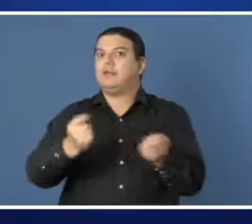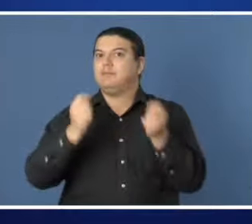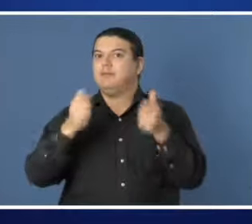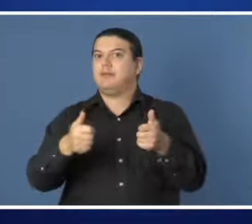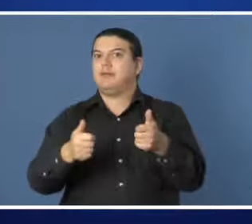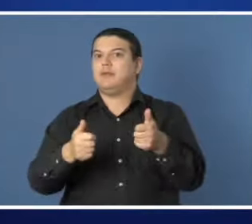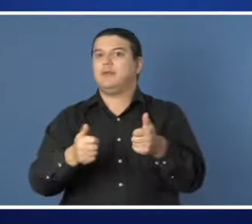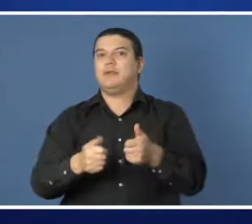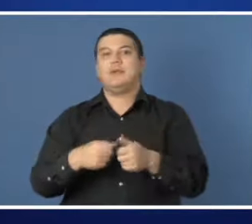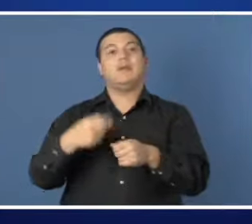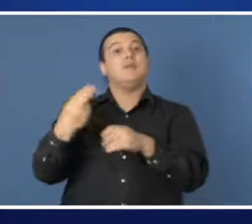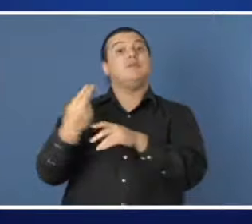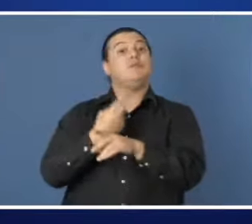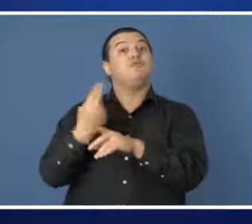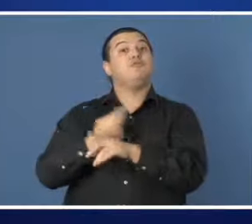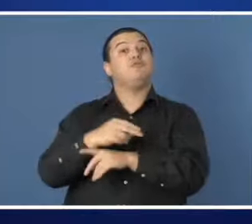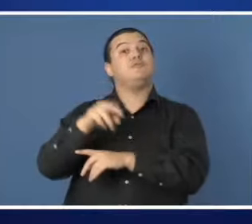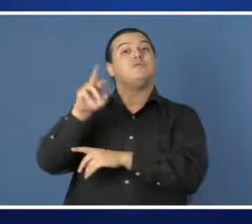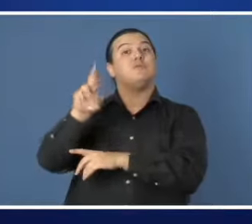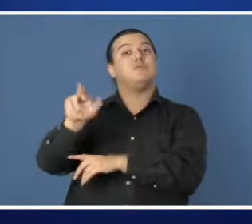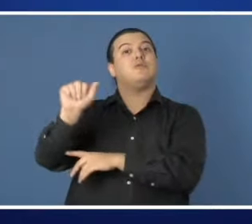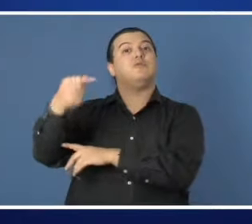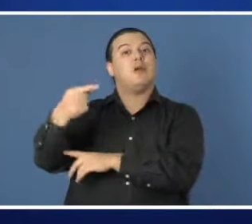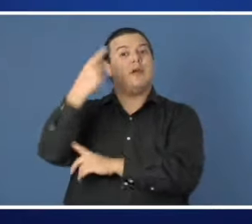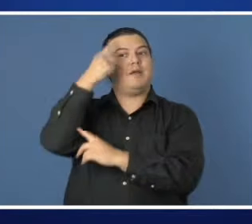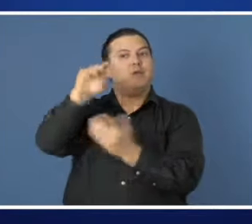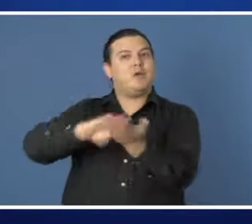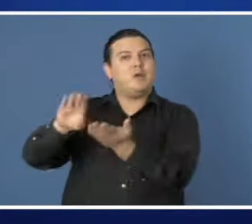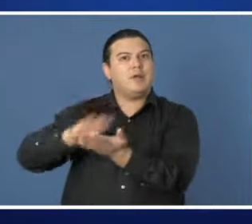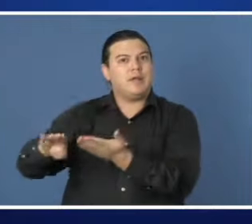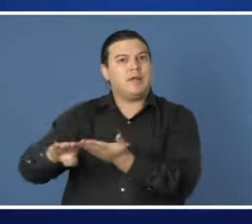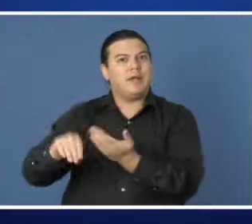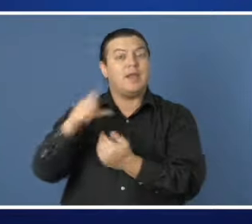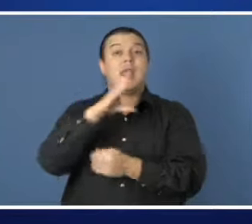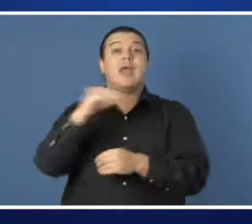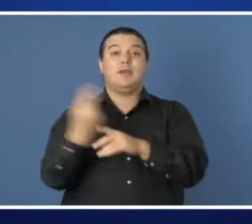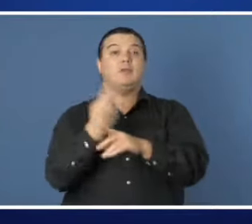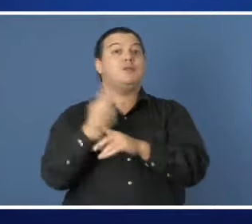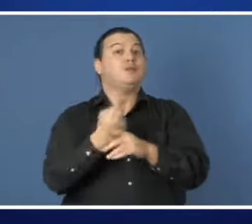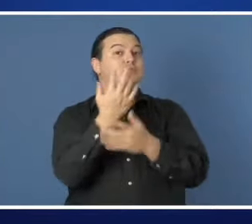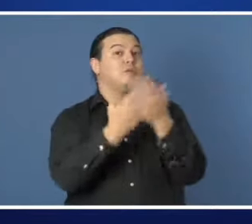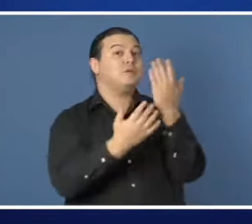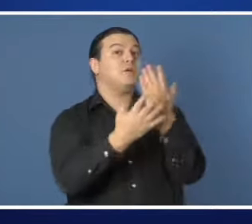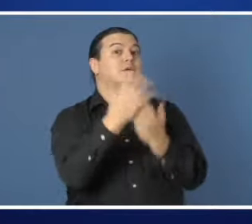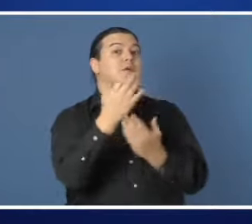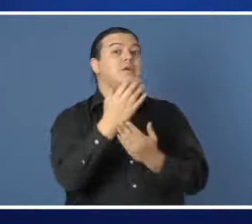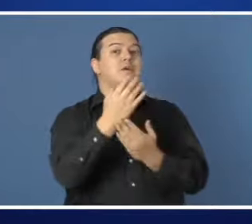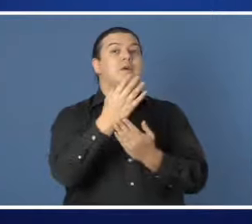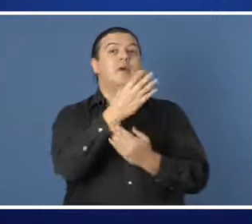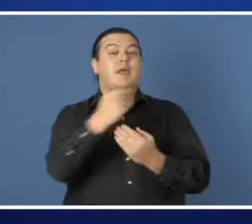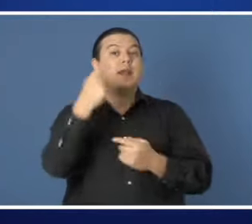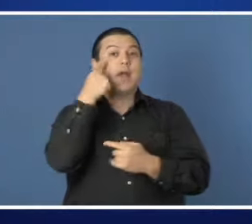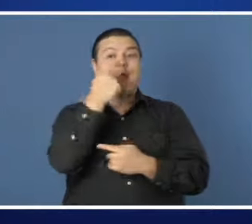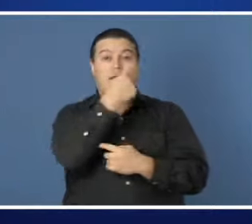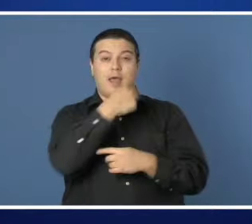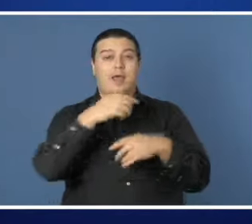Use rags to clean up the spill. Wear gloves and eye protection.